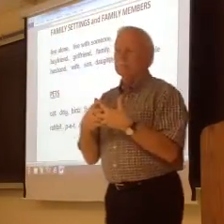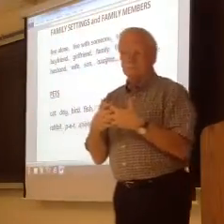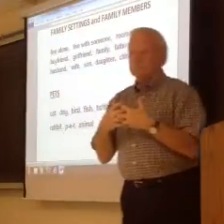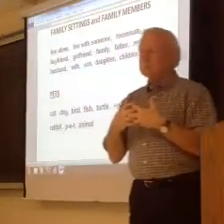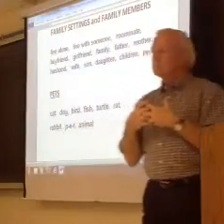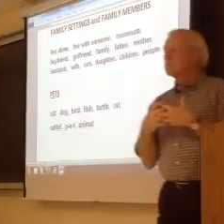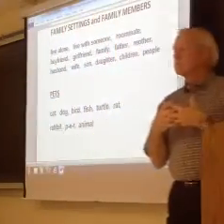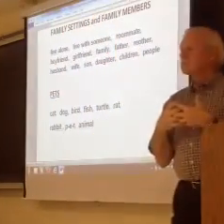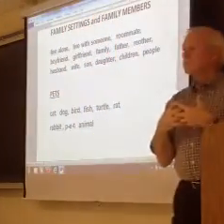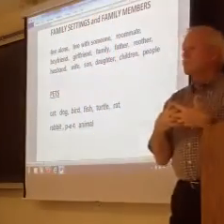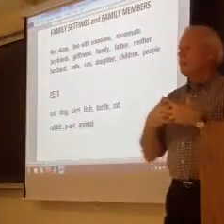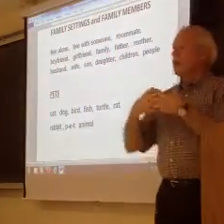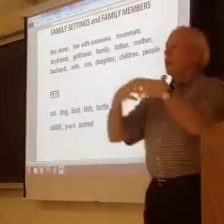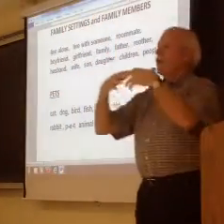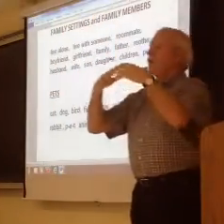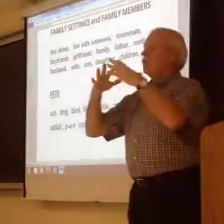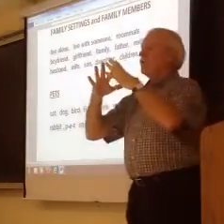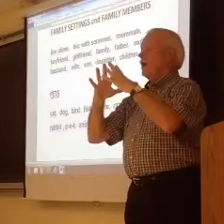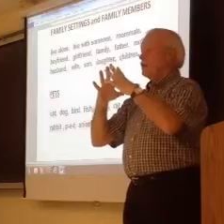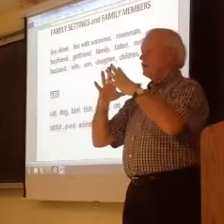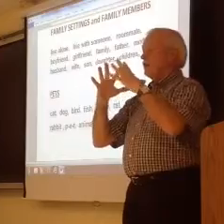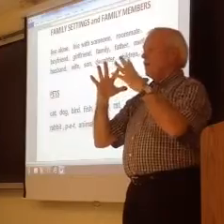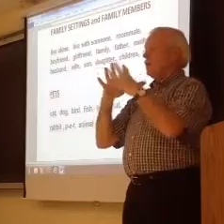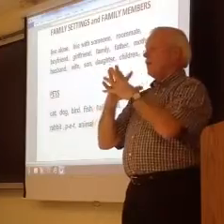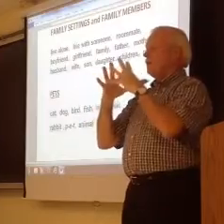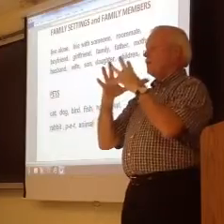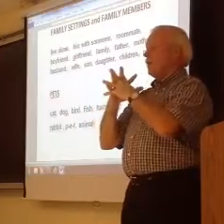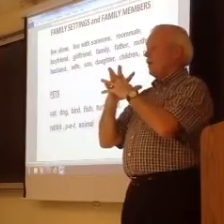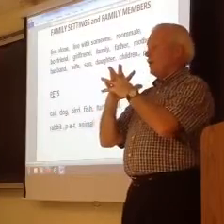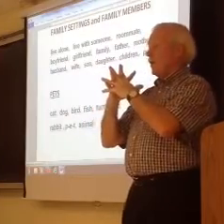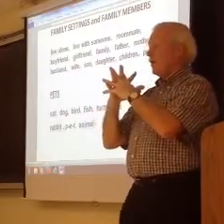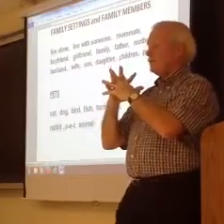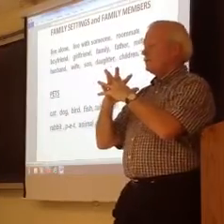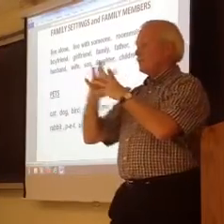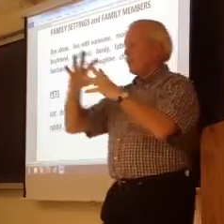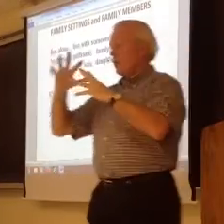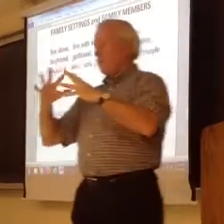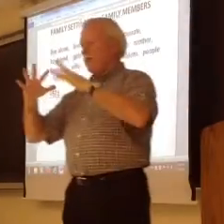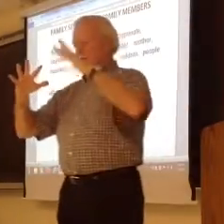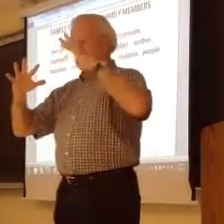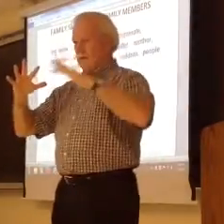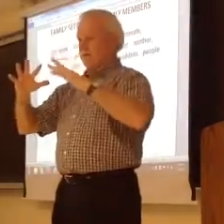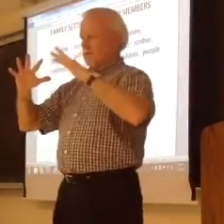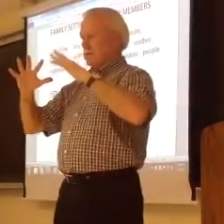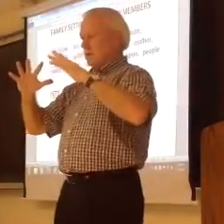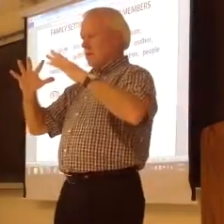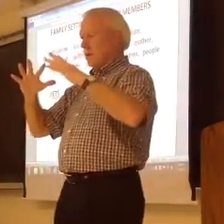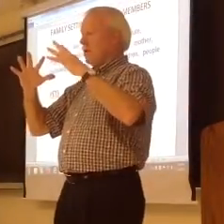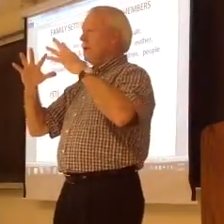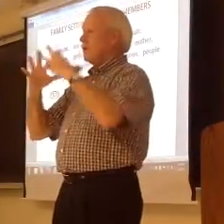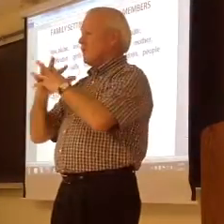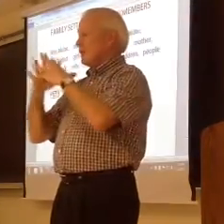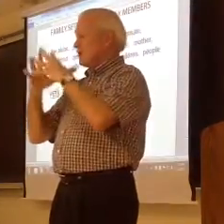Compare that to football. Good question. Football. Offense, defense, hut, hut, crash